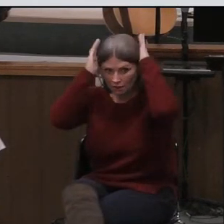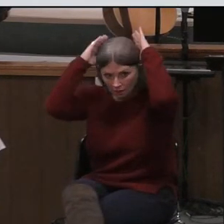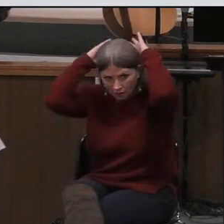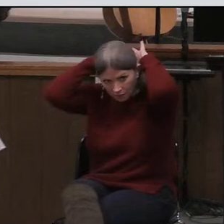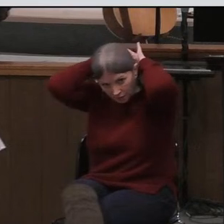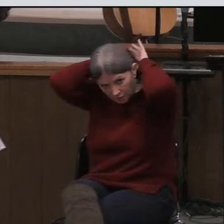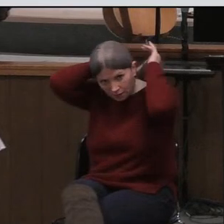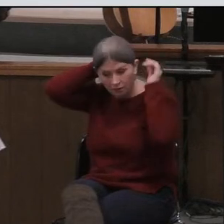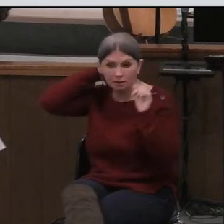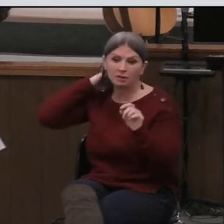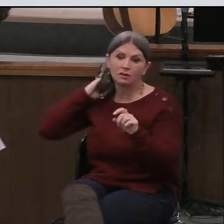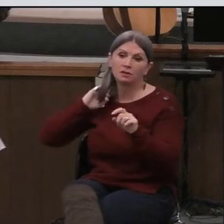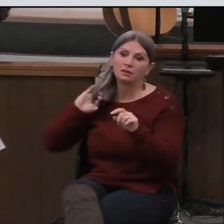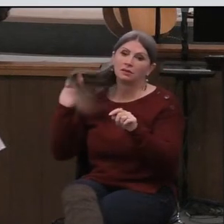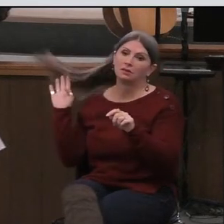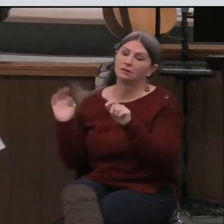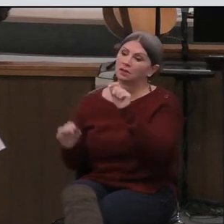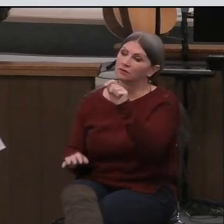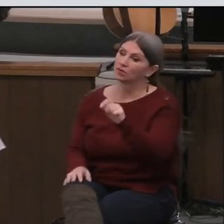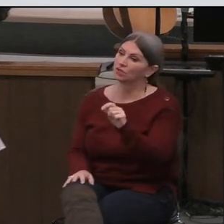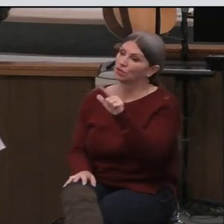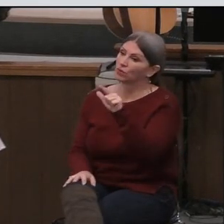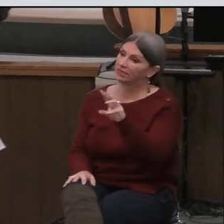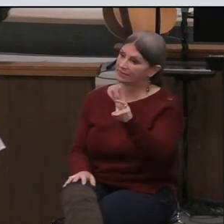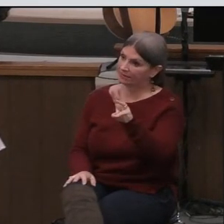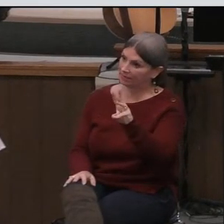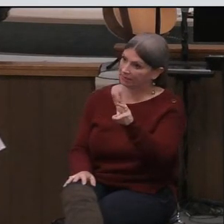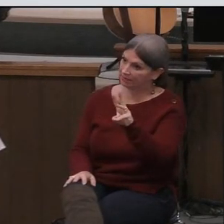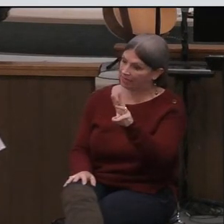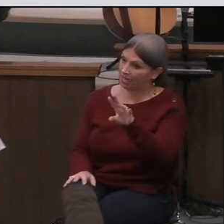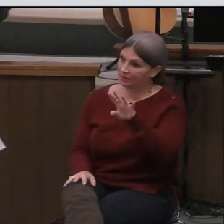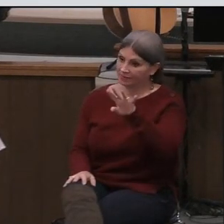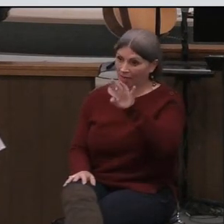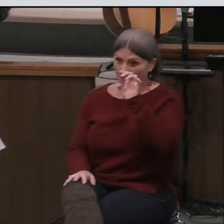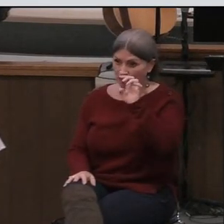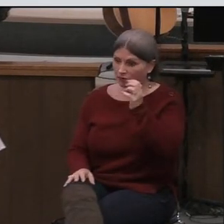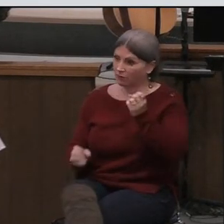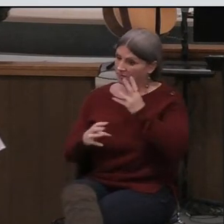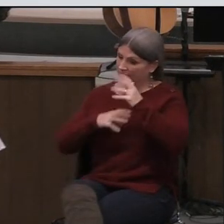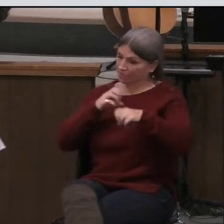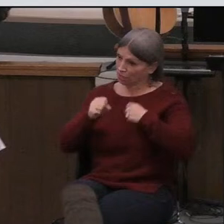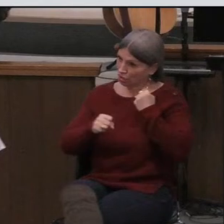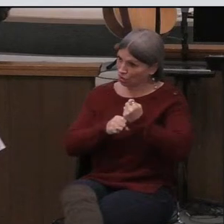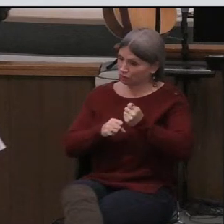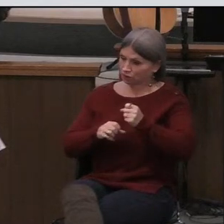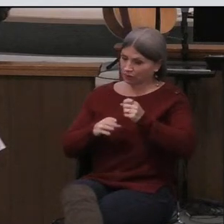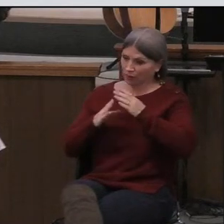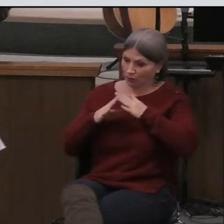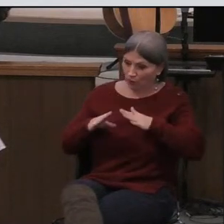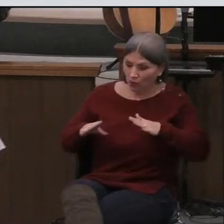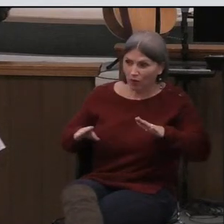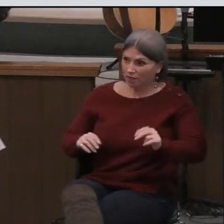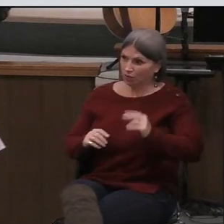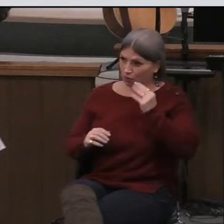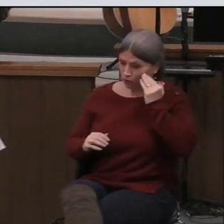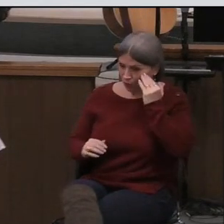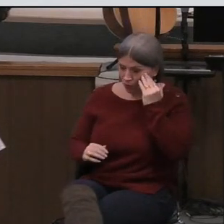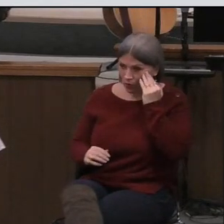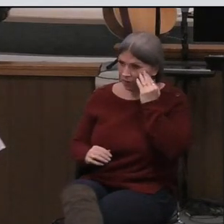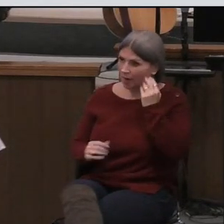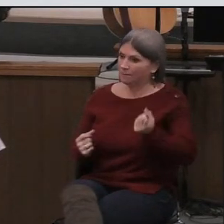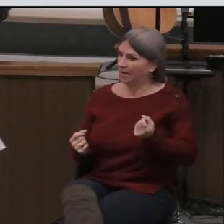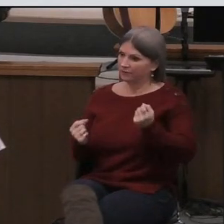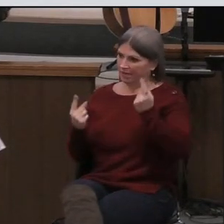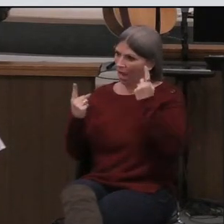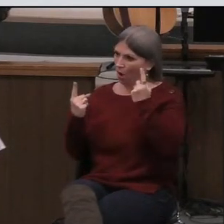Verse 26, the mystery hidden for ages and generations, but now revealed to his